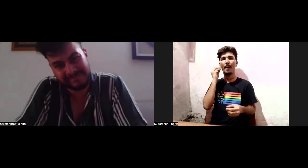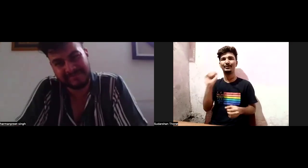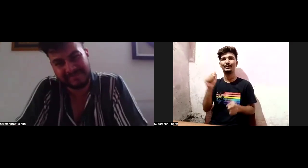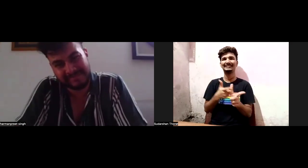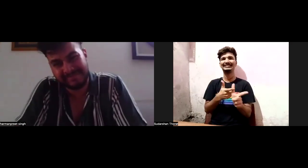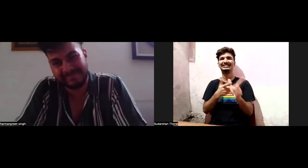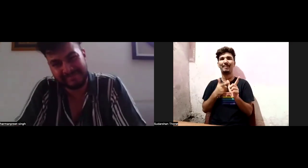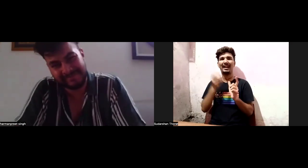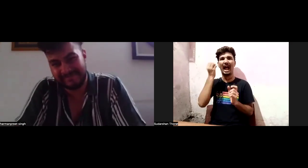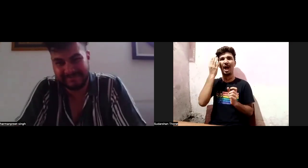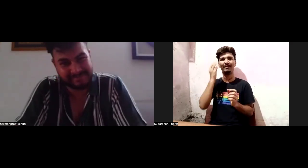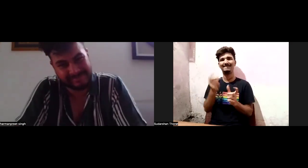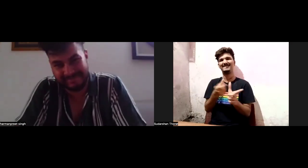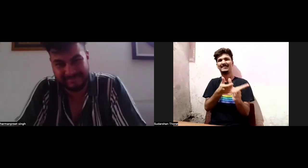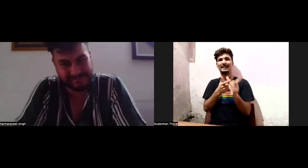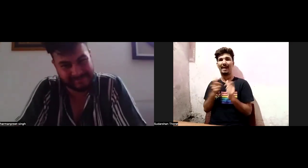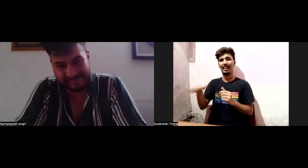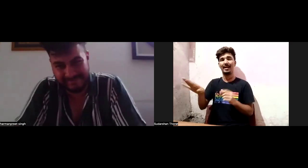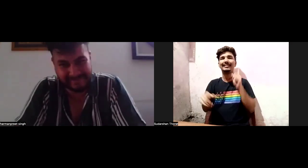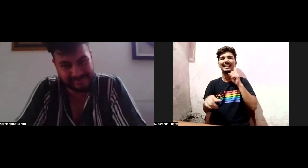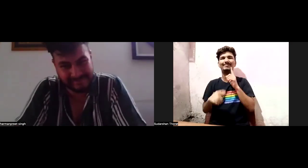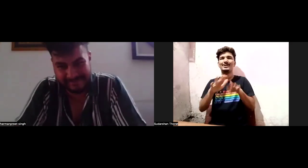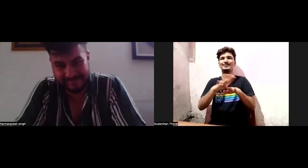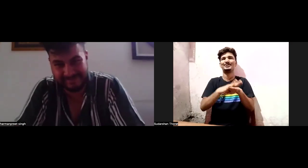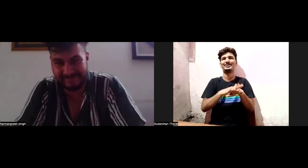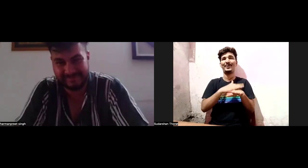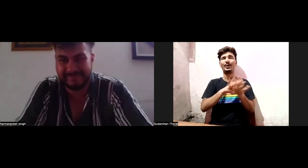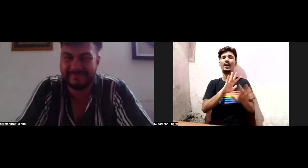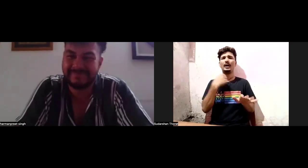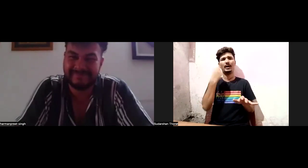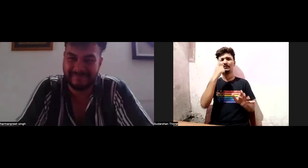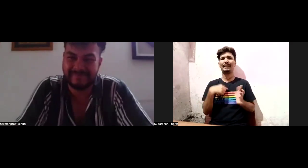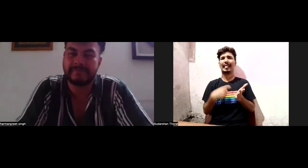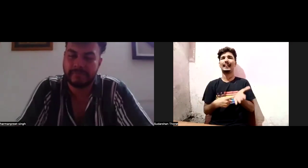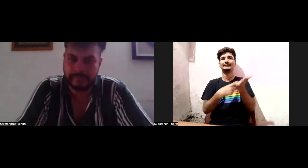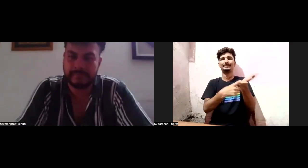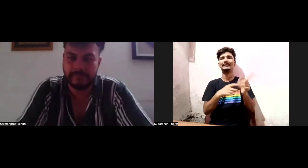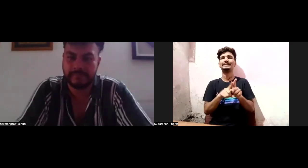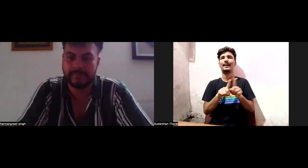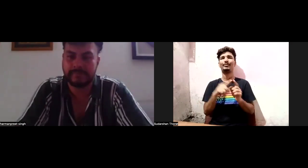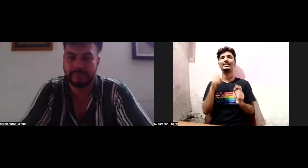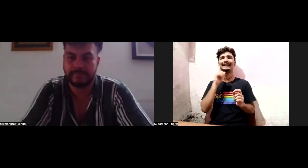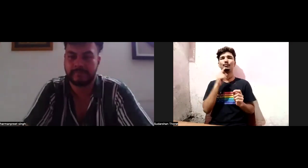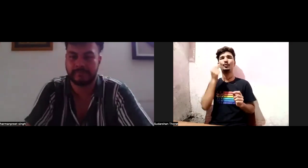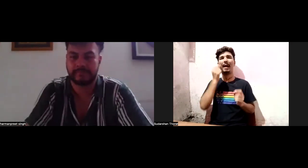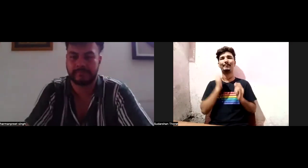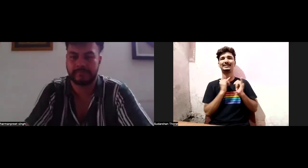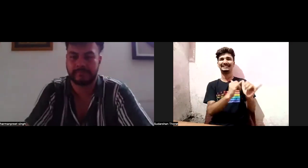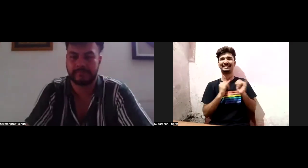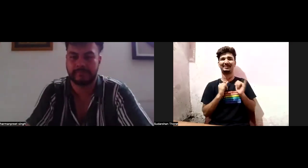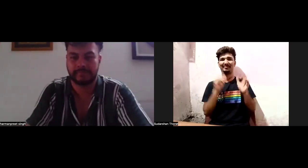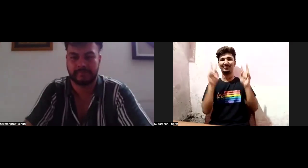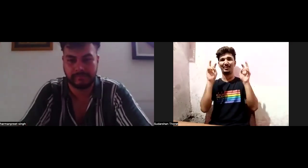this is the slow and steady process. So hearing people, they might be advanced from us because they get all